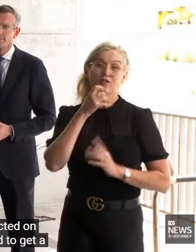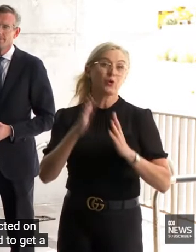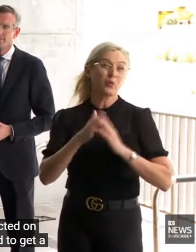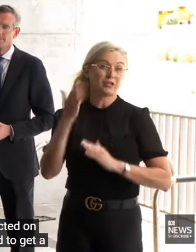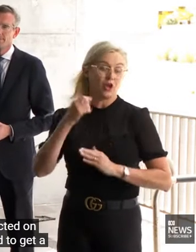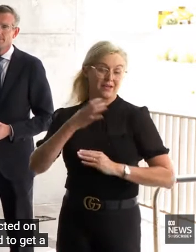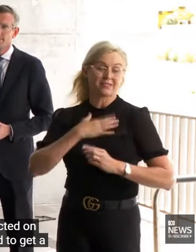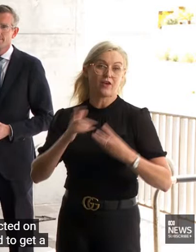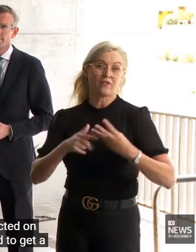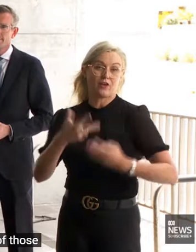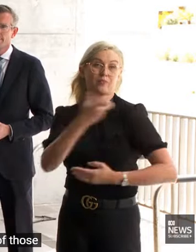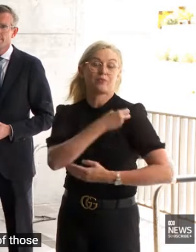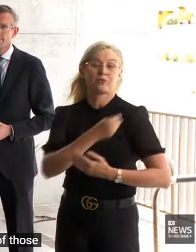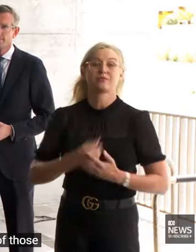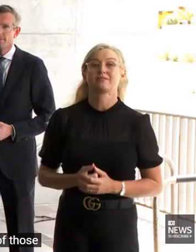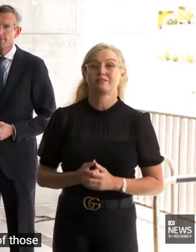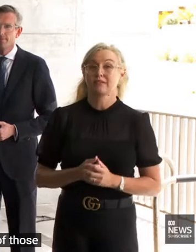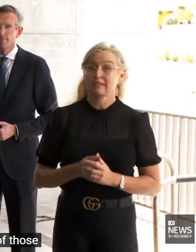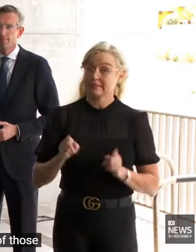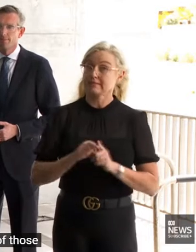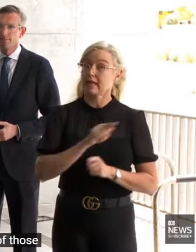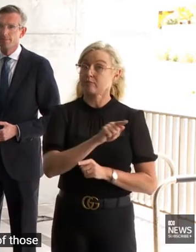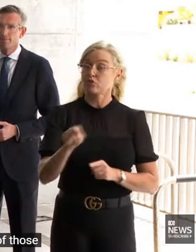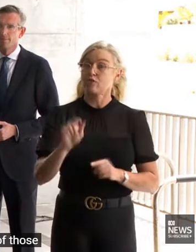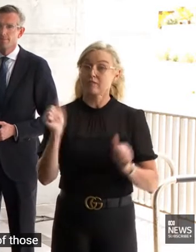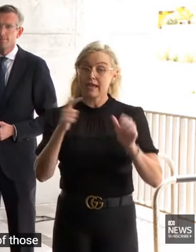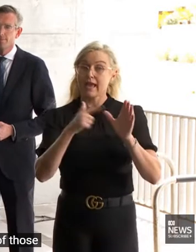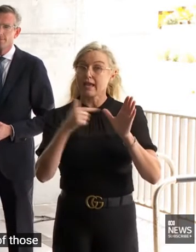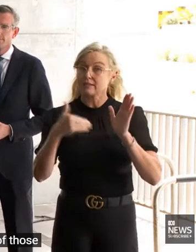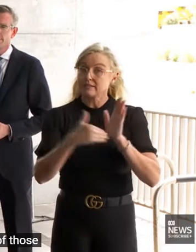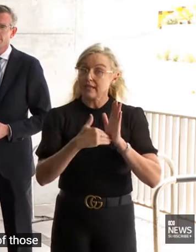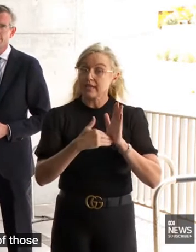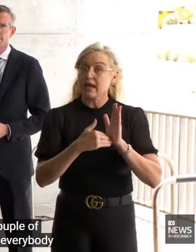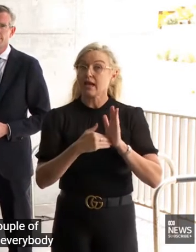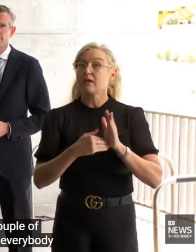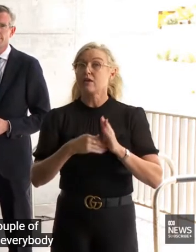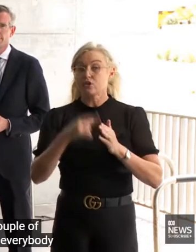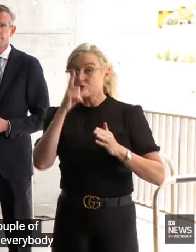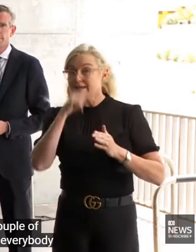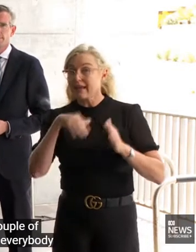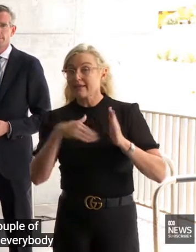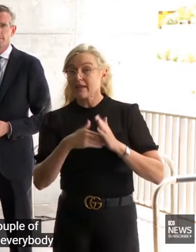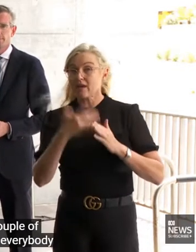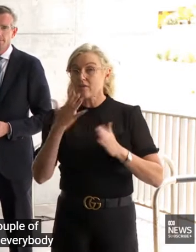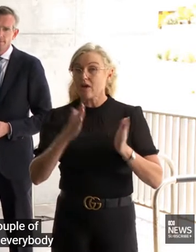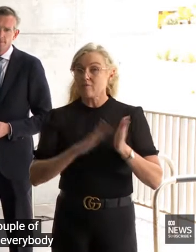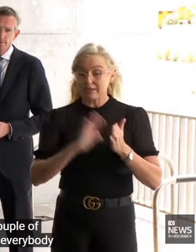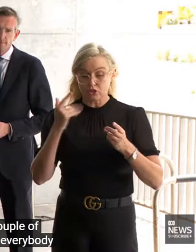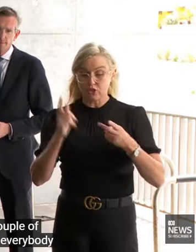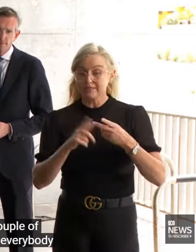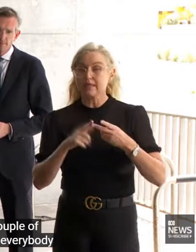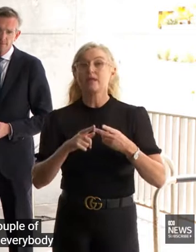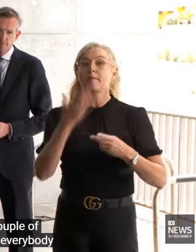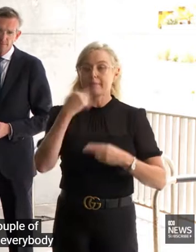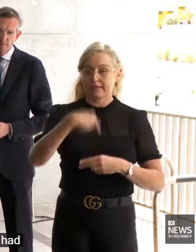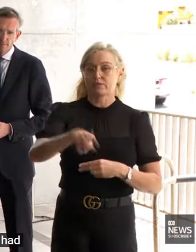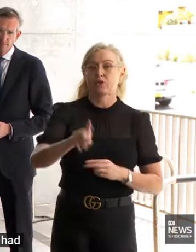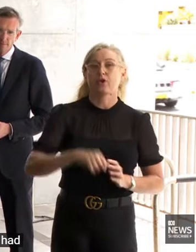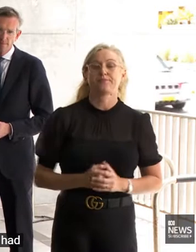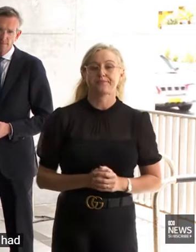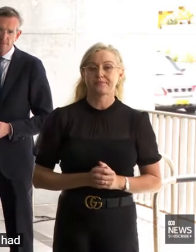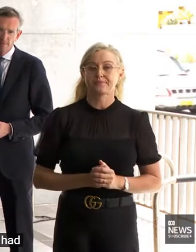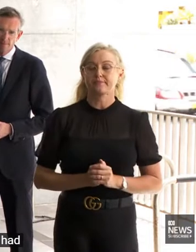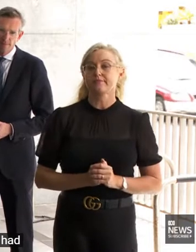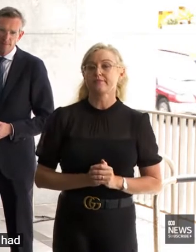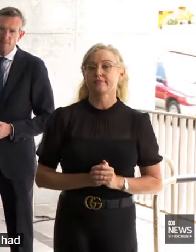ago, and I think everybody should. If you've had the AZ and you're eligible, go and get it. I also just want to point out that